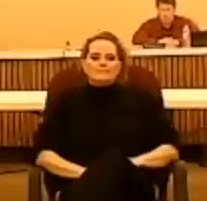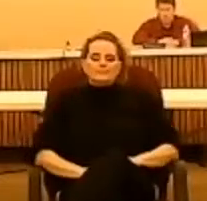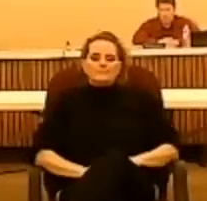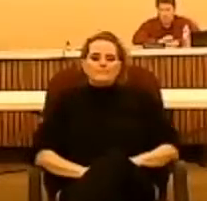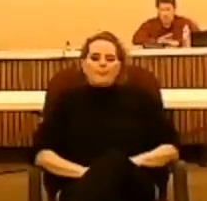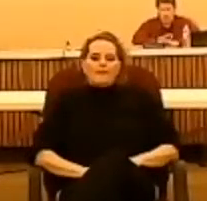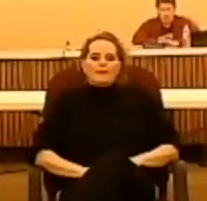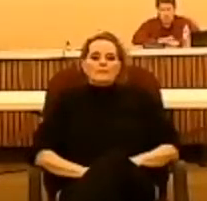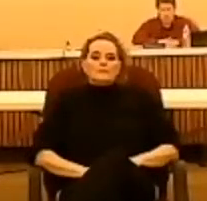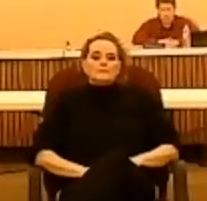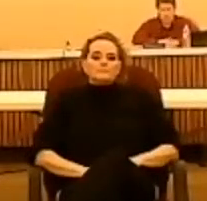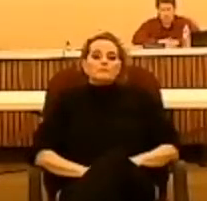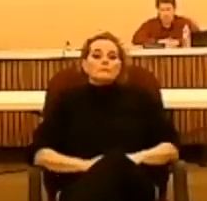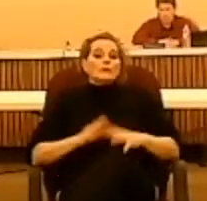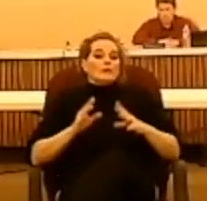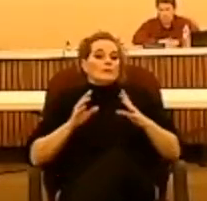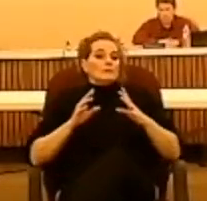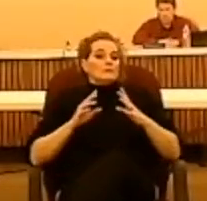Any further discussion?